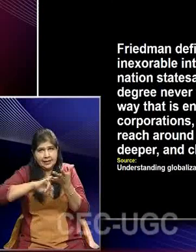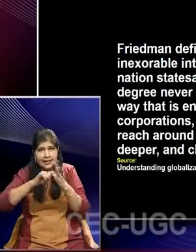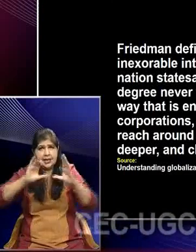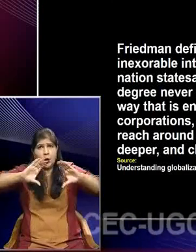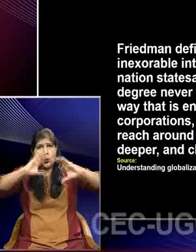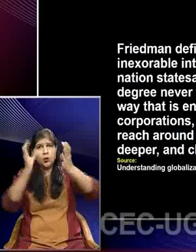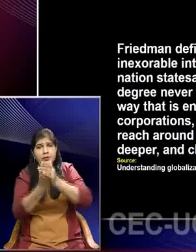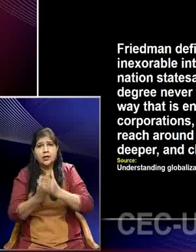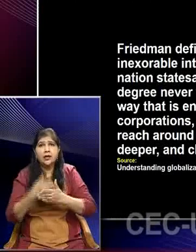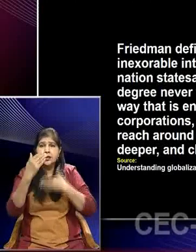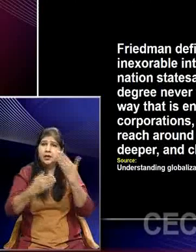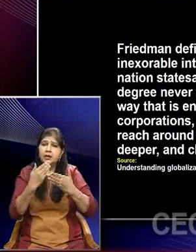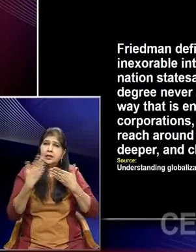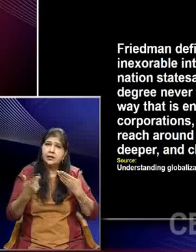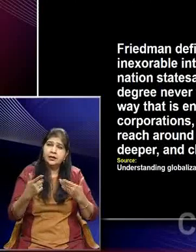inexorable